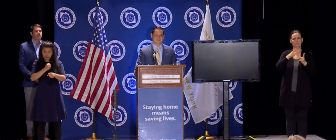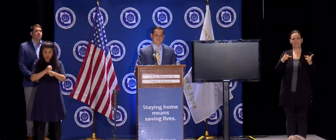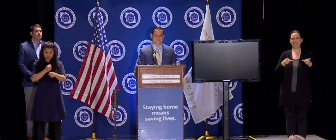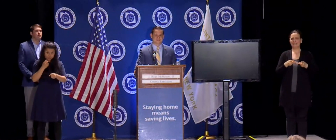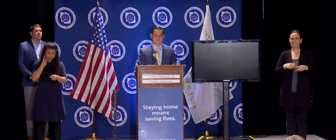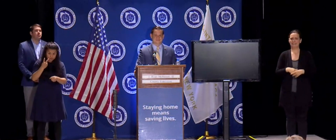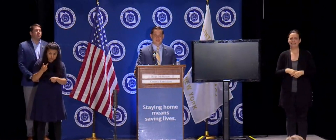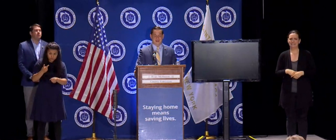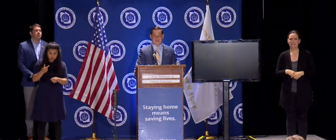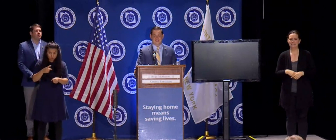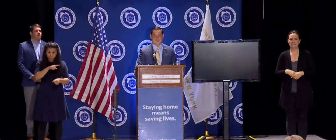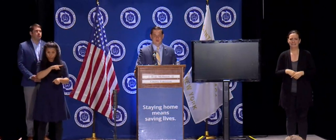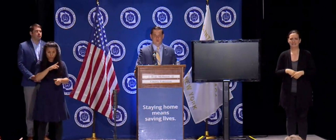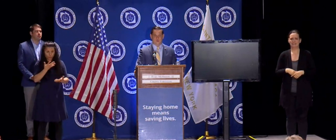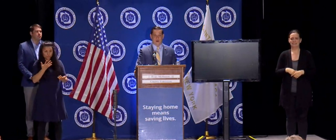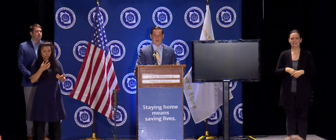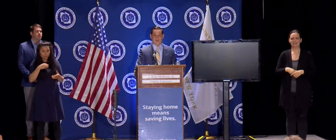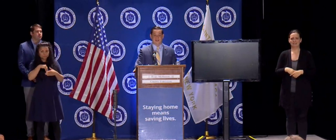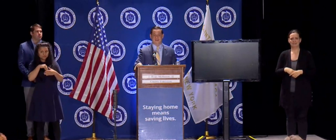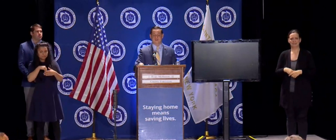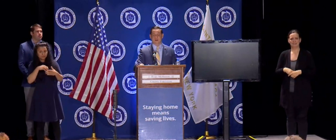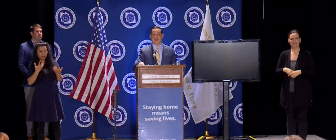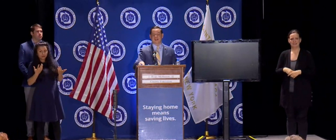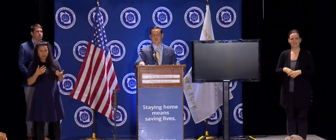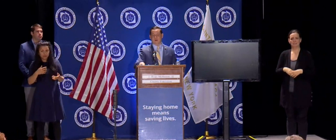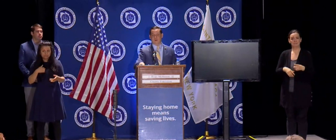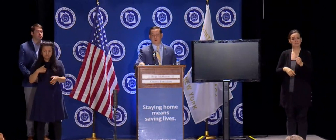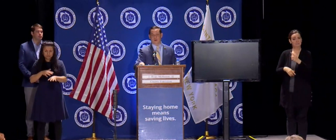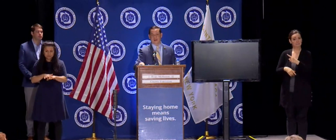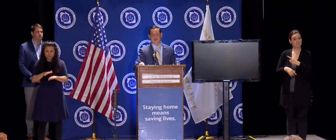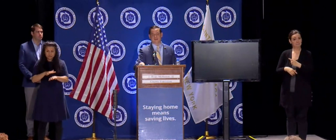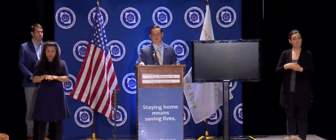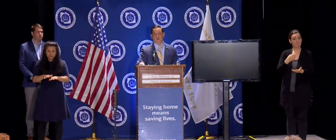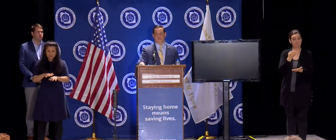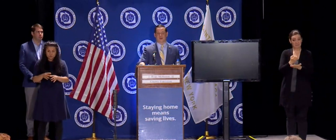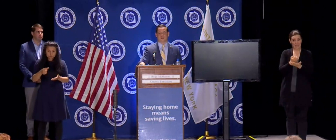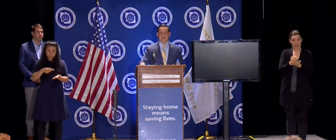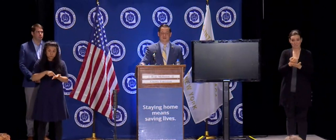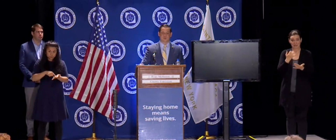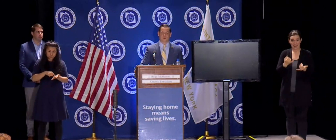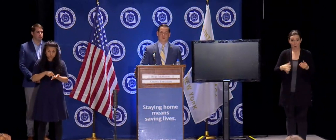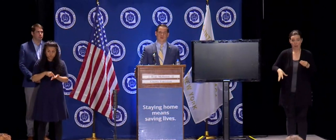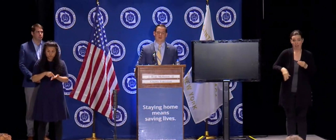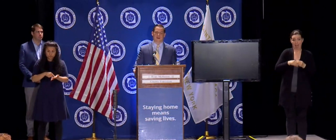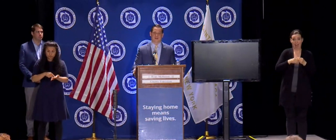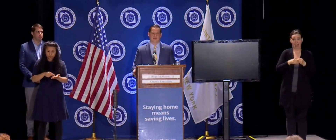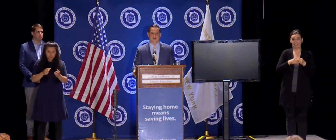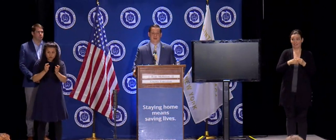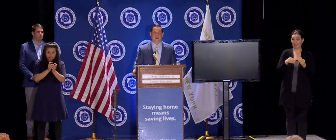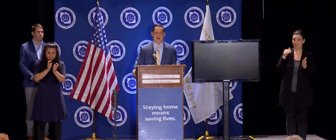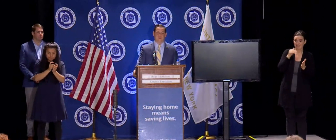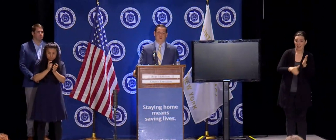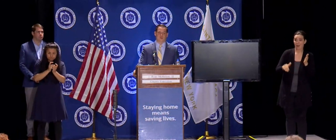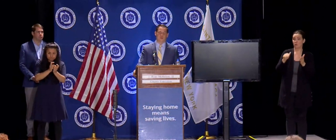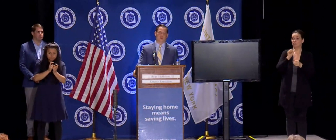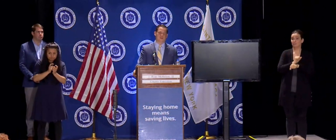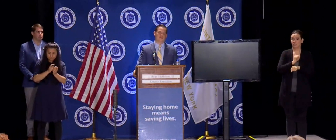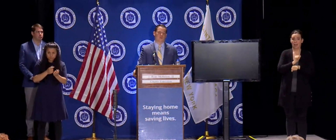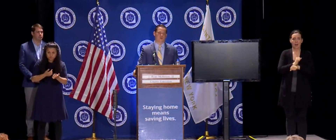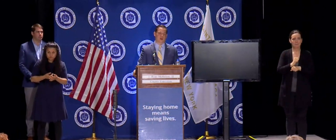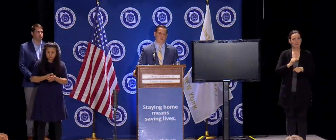being added to this economy? Yeah, well, at the beginning, remember when we started this, we were looking at a economy